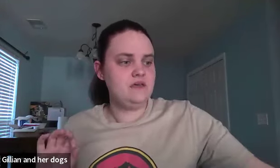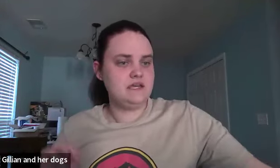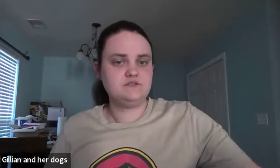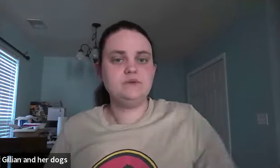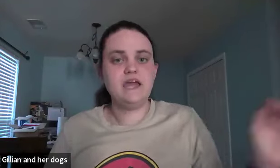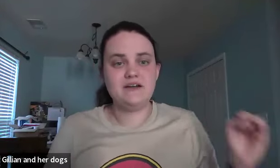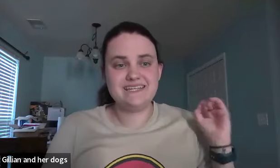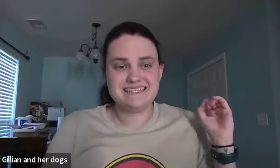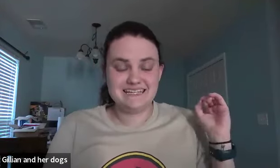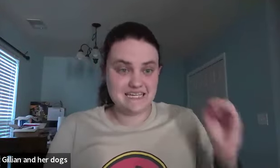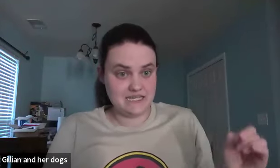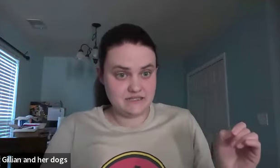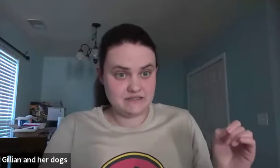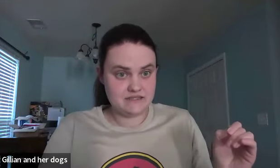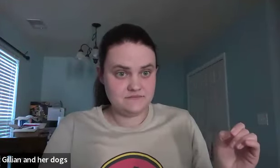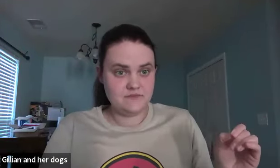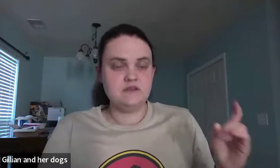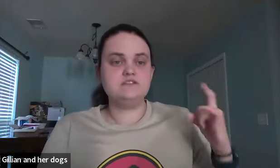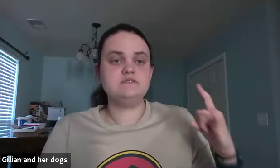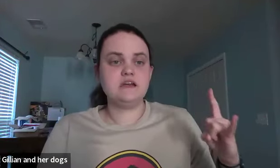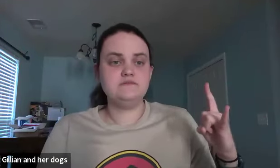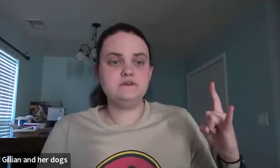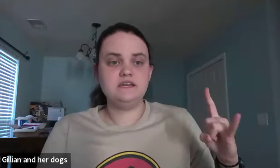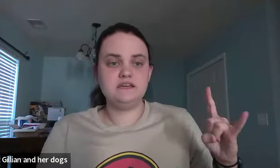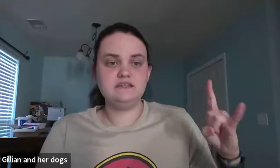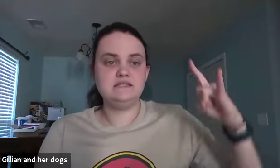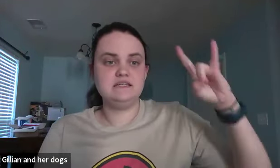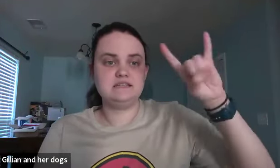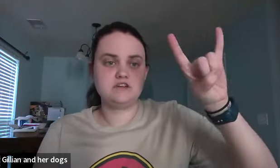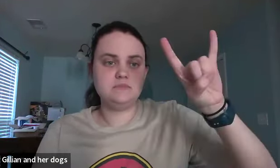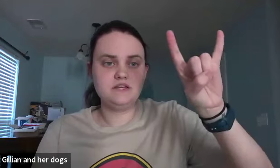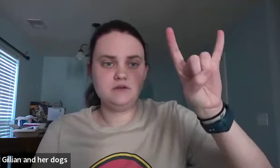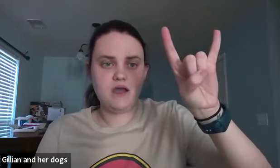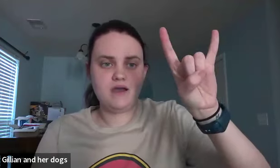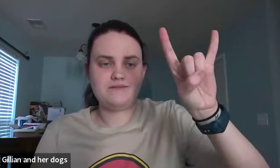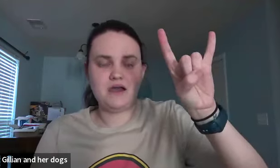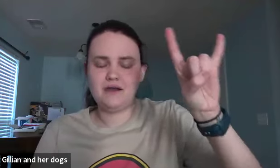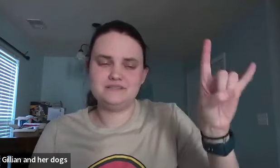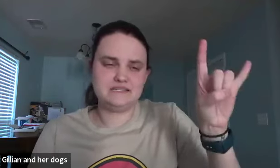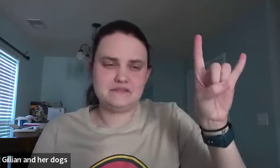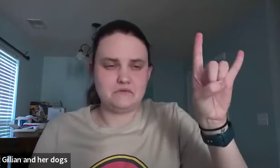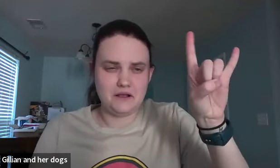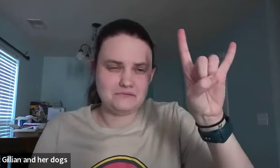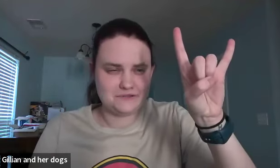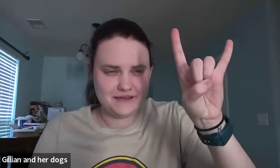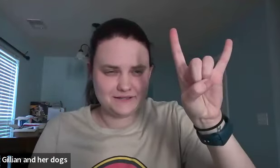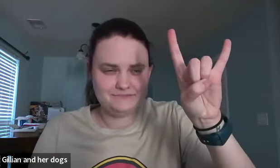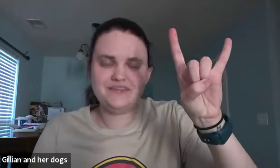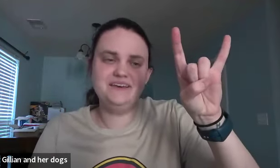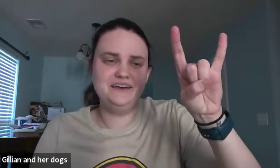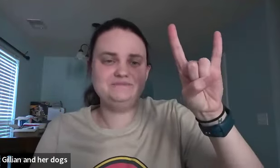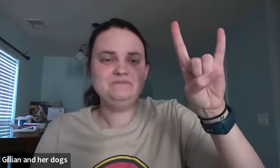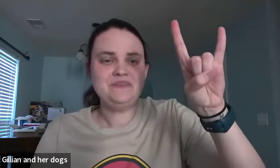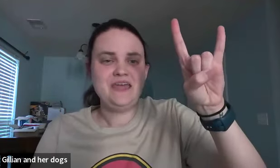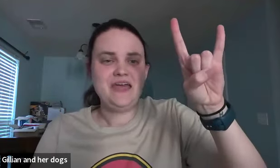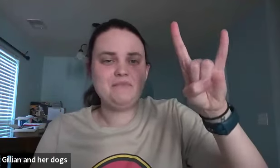The next one we have is kids. So the sign for kids is it's going to be like you have, I always like to say the rock and roll sign,